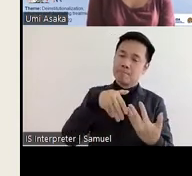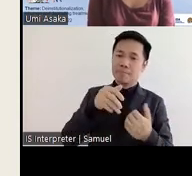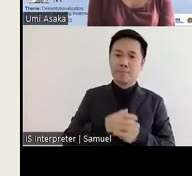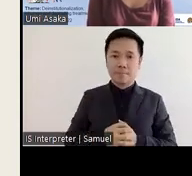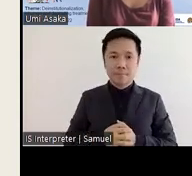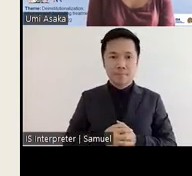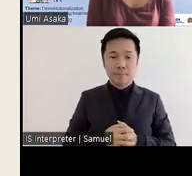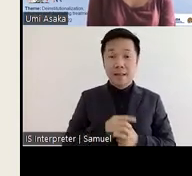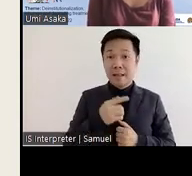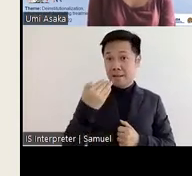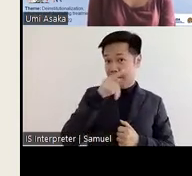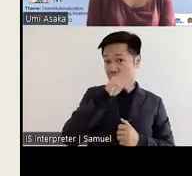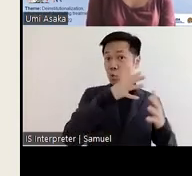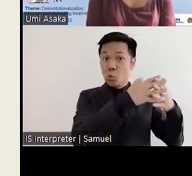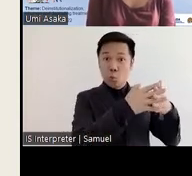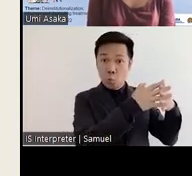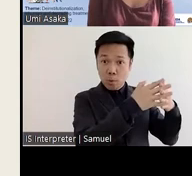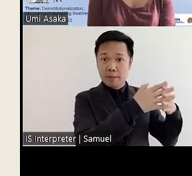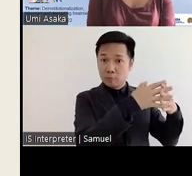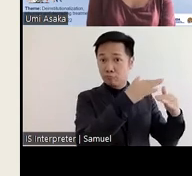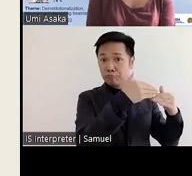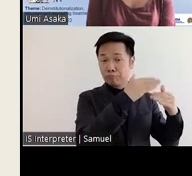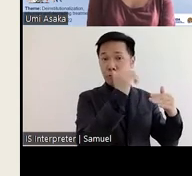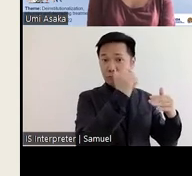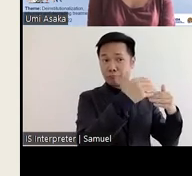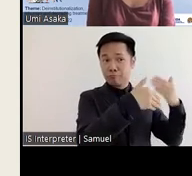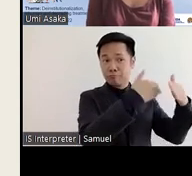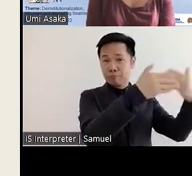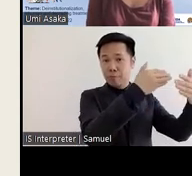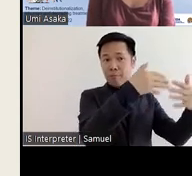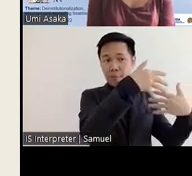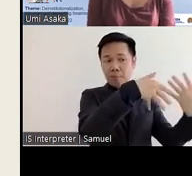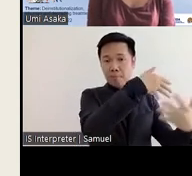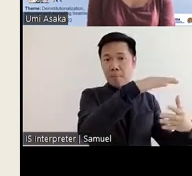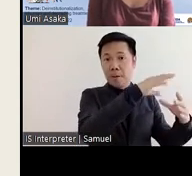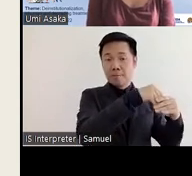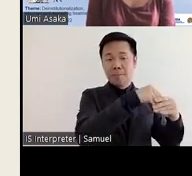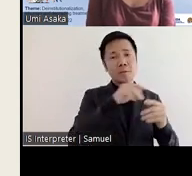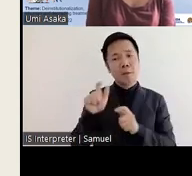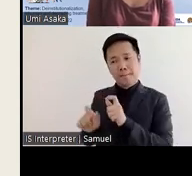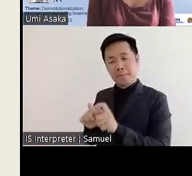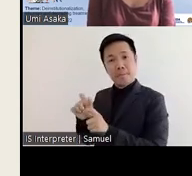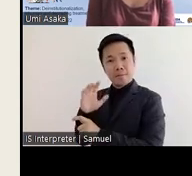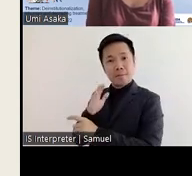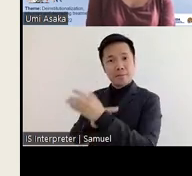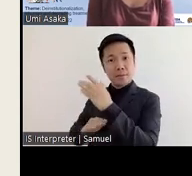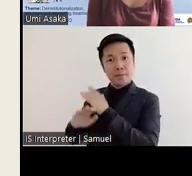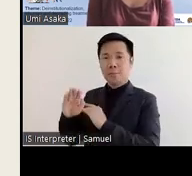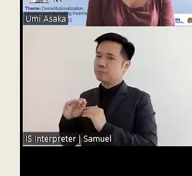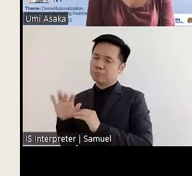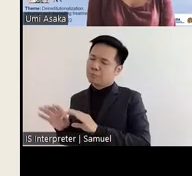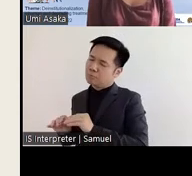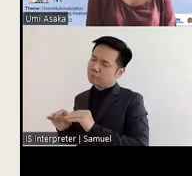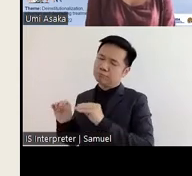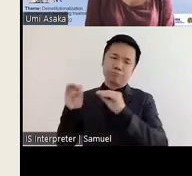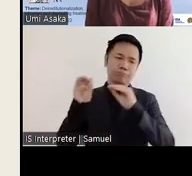the States. More than 100 people with disability went to the States over the course of several